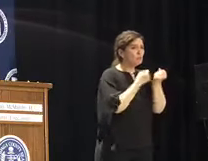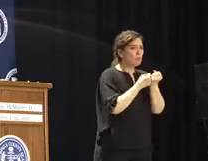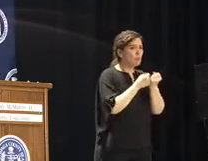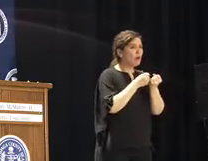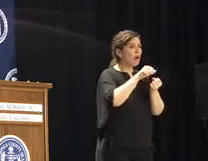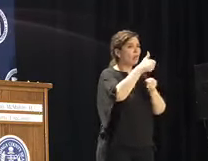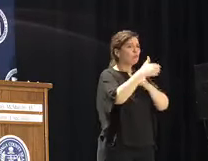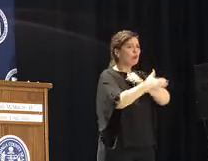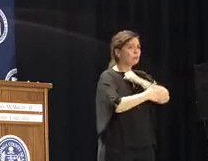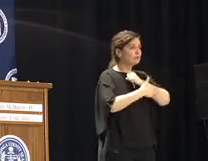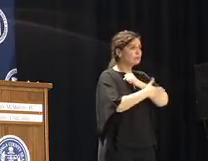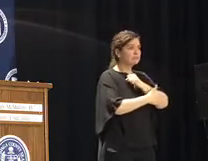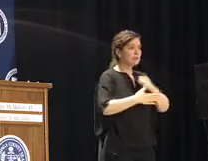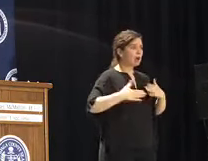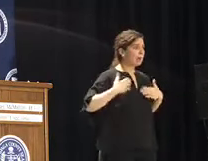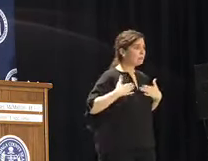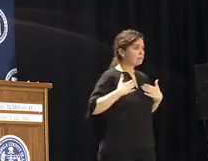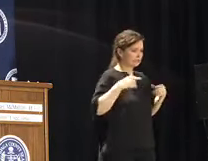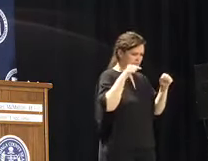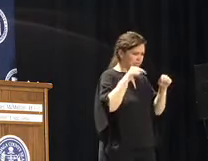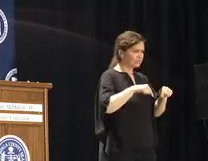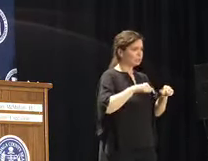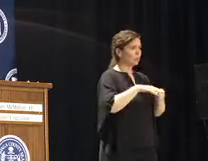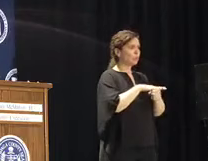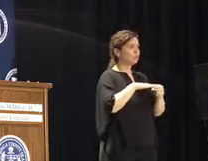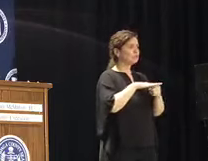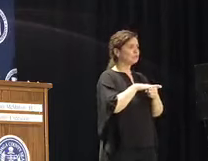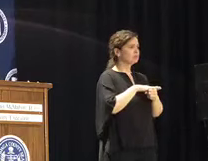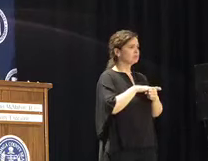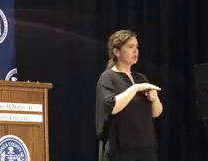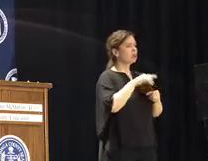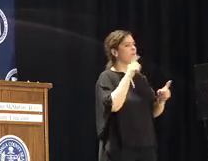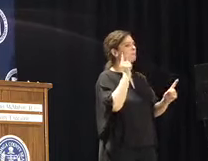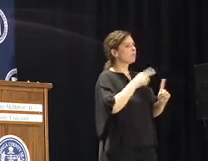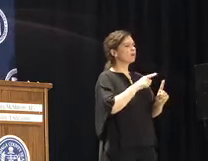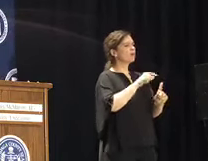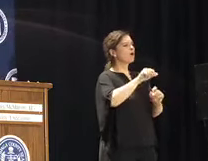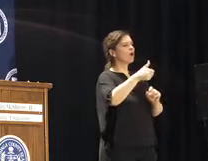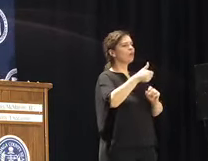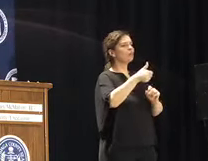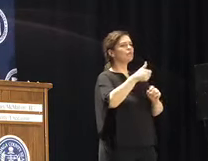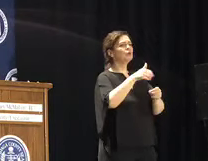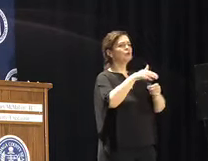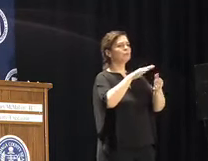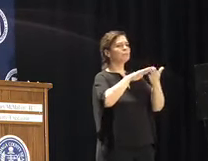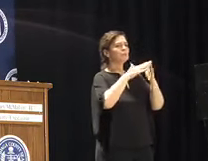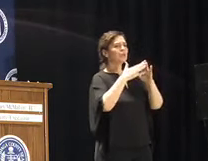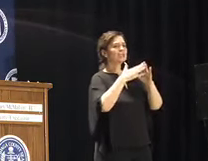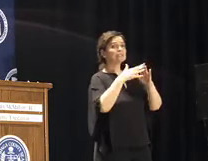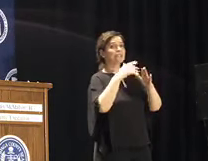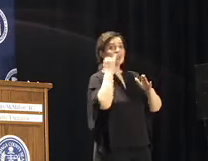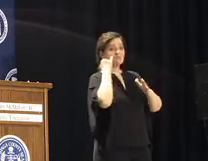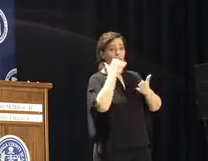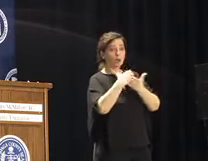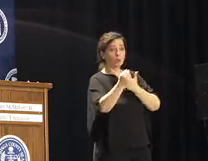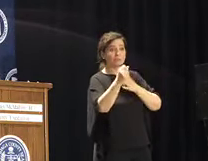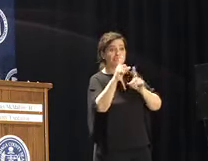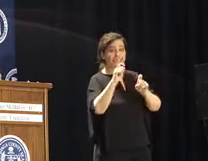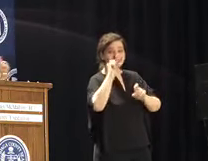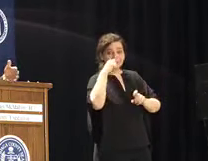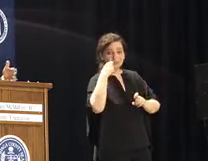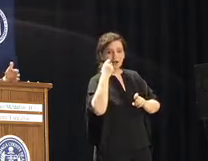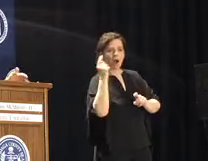where other communities come in when they run out of testing, and we don't turn anybody away. So when we're talking about need for help,